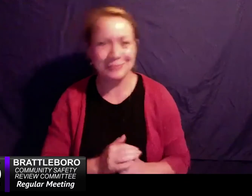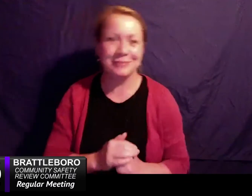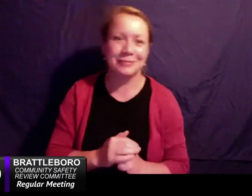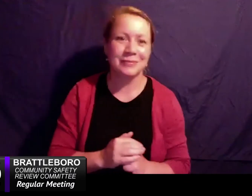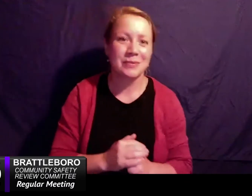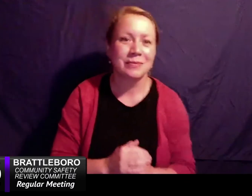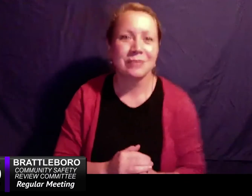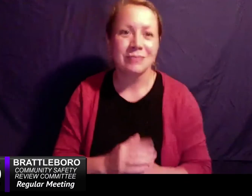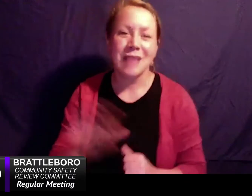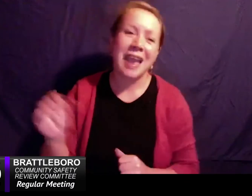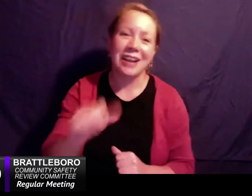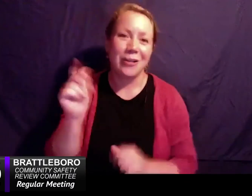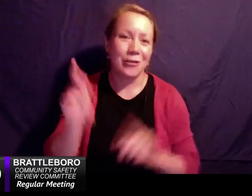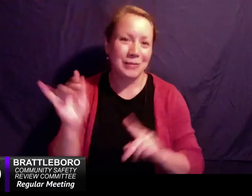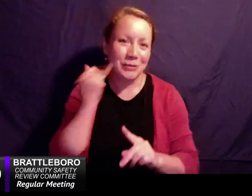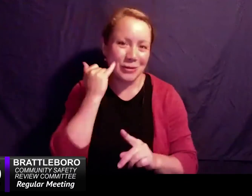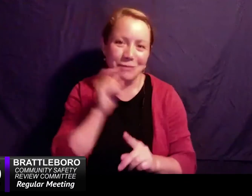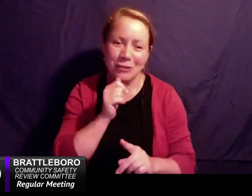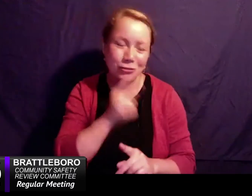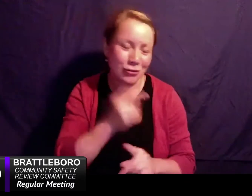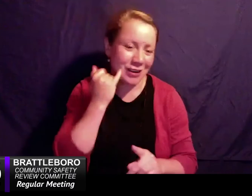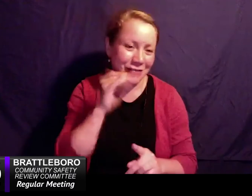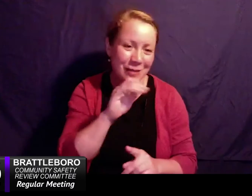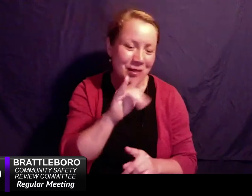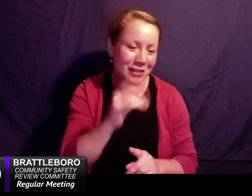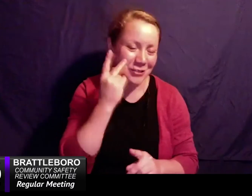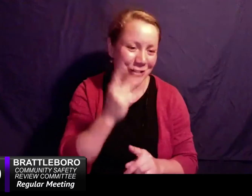And anyone else. I don't know if Emily let other folks in too.